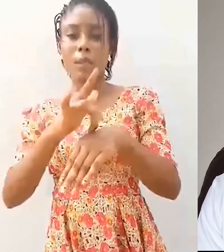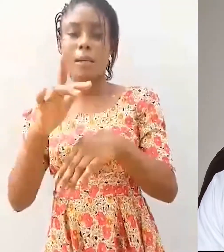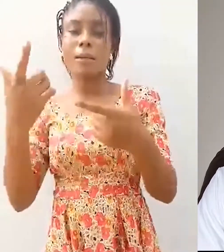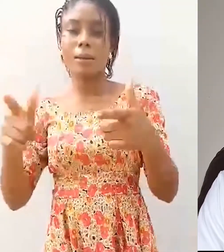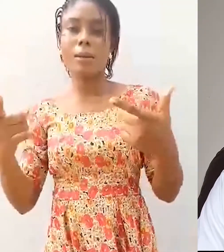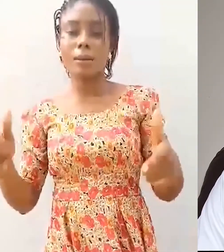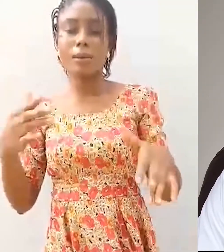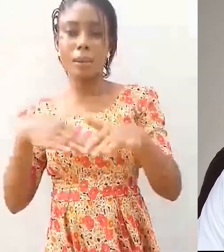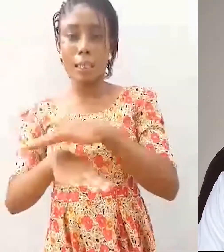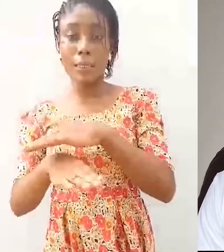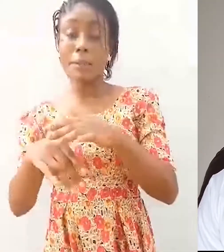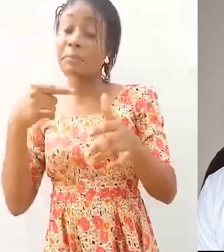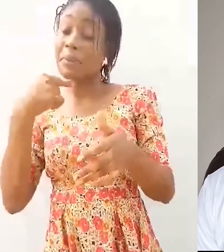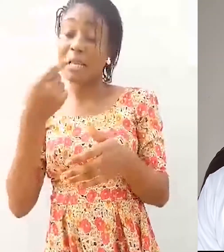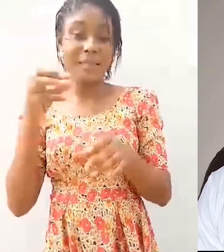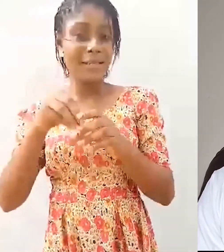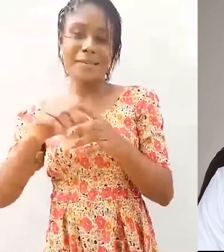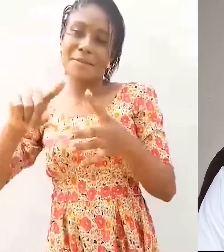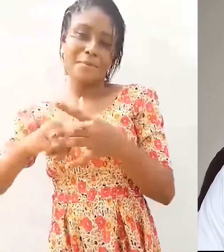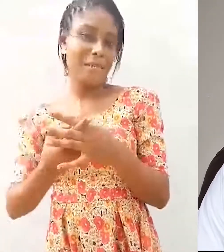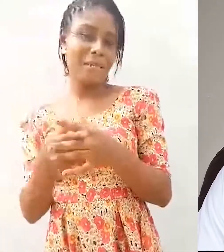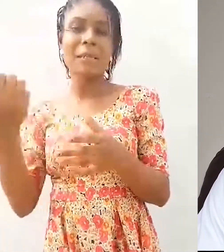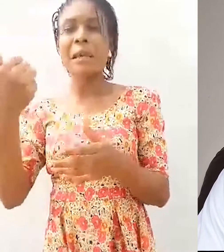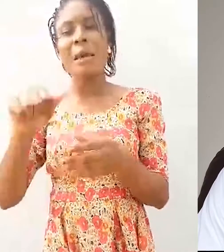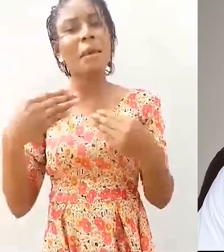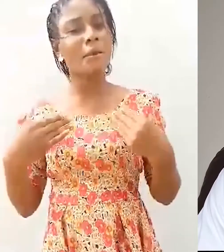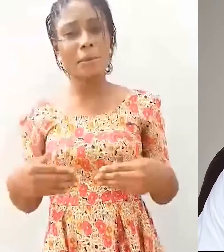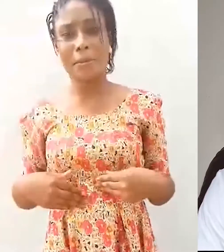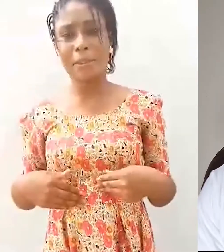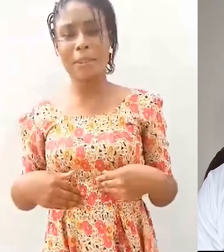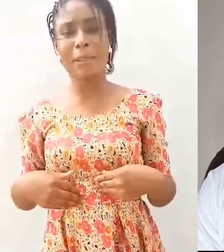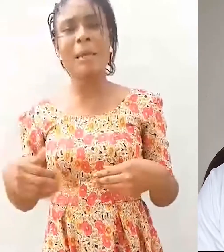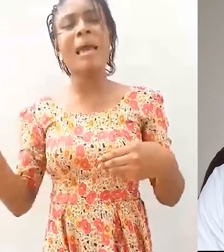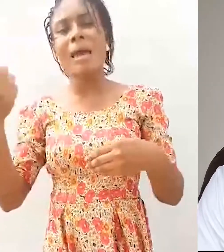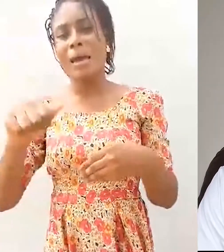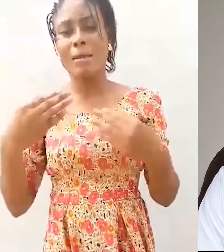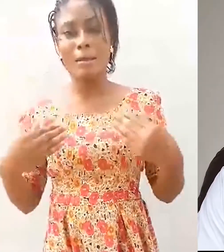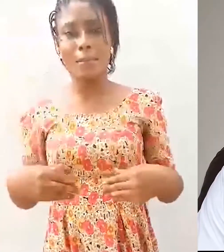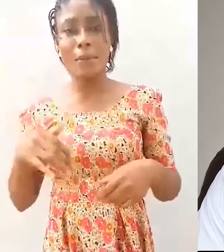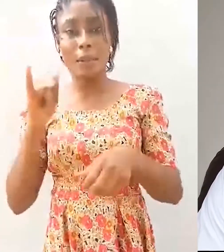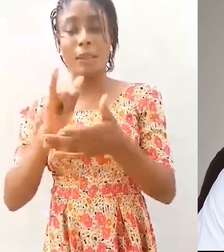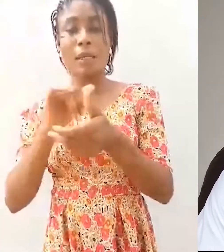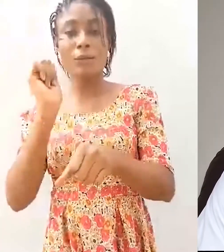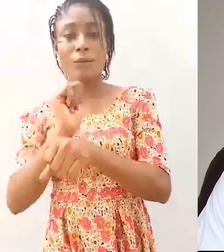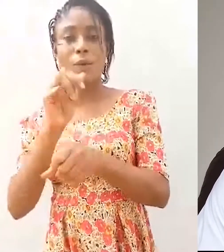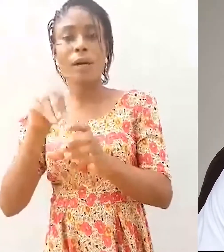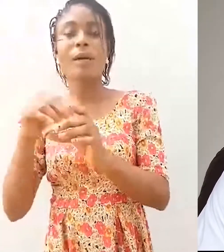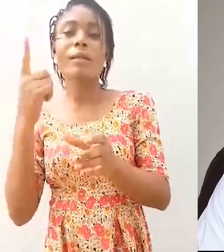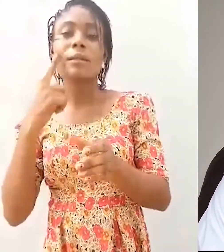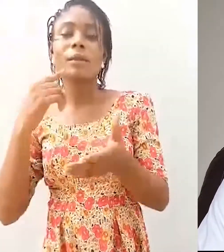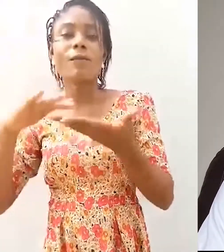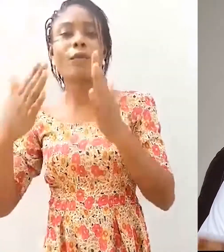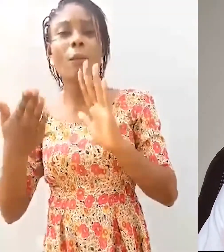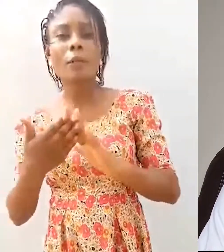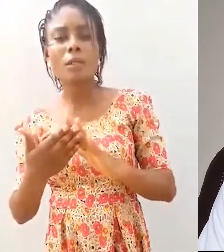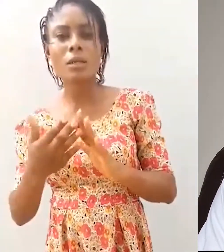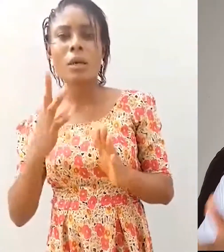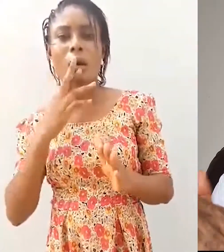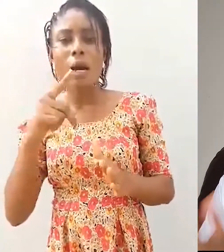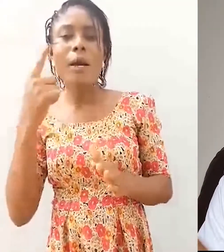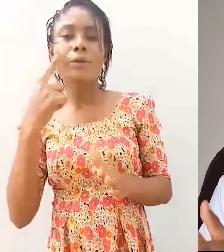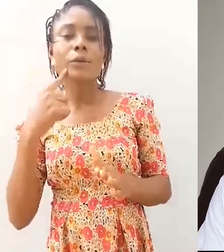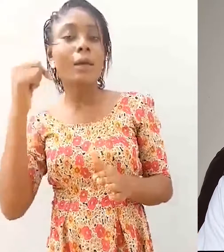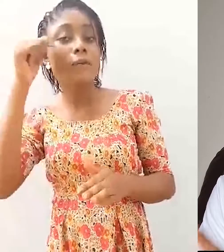Who does promote early language access? I said in the beginning, anybody and everybody that